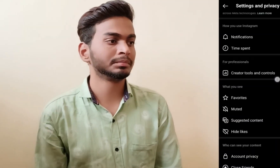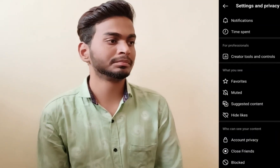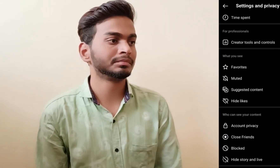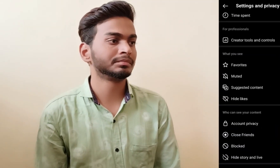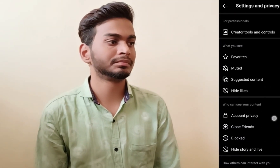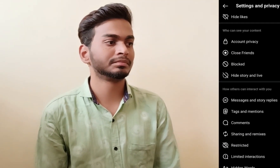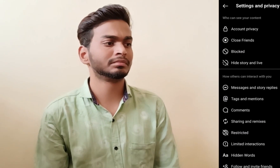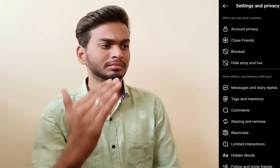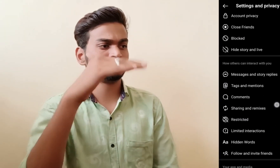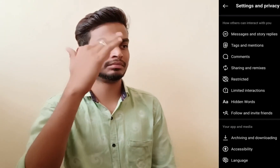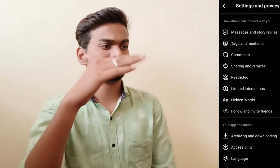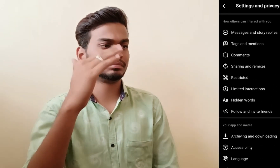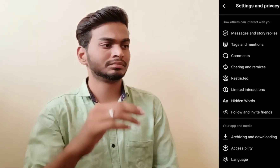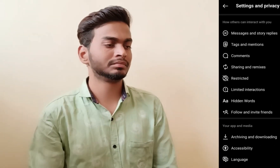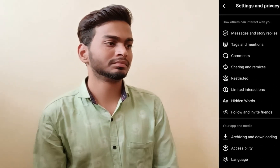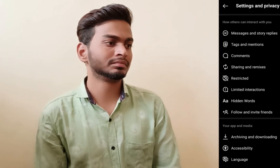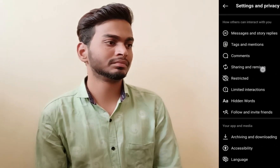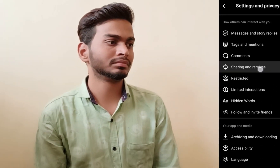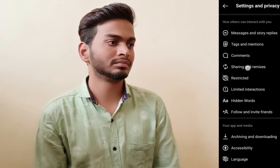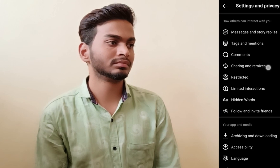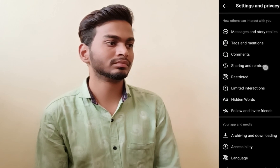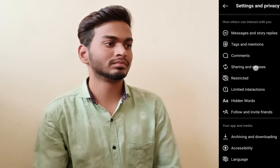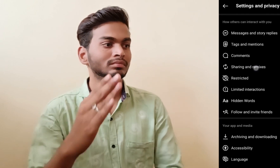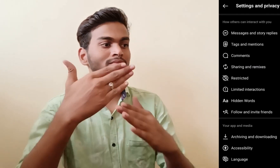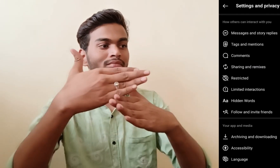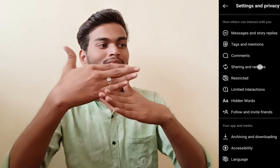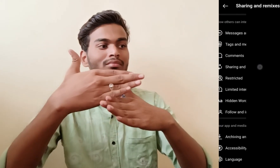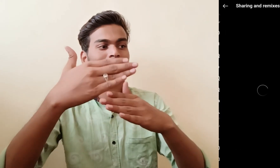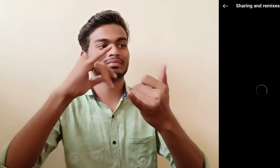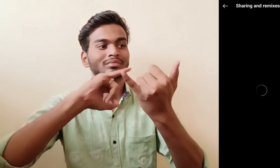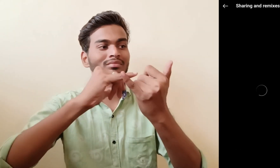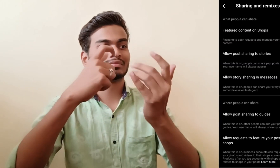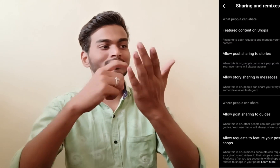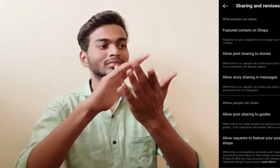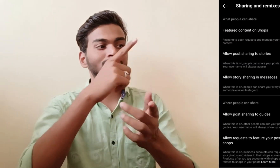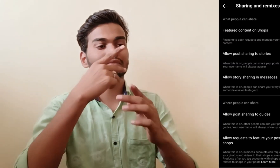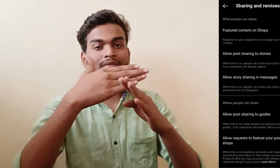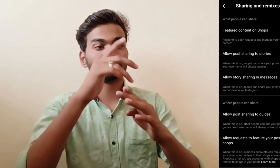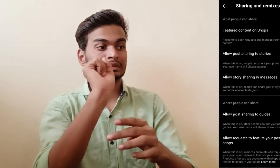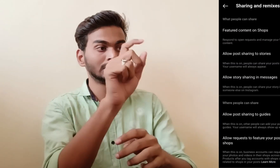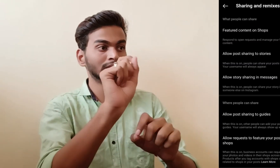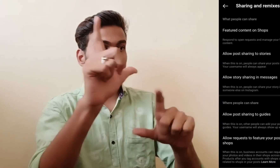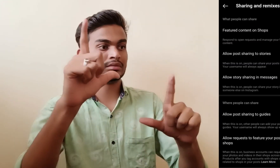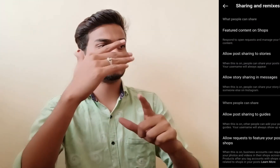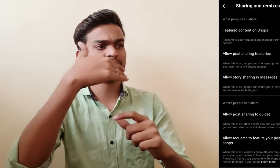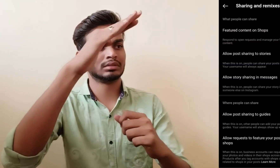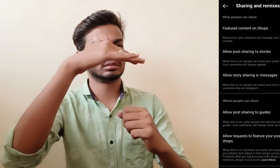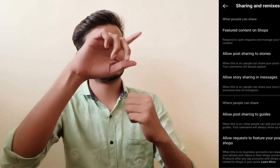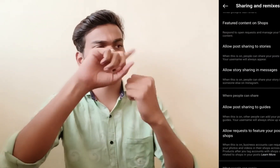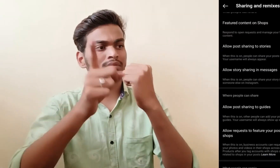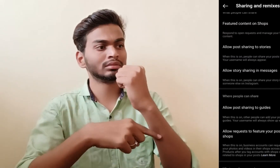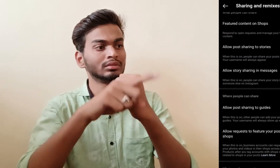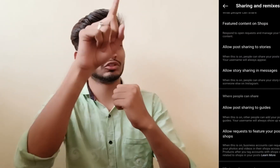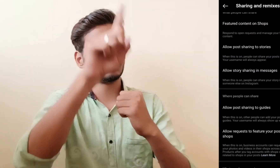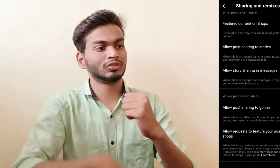and privacy, sharing and remixes, all